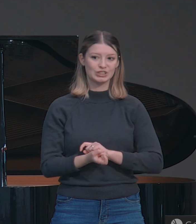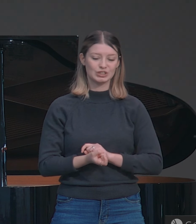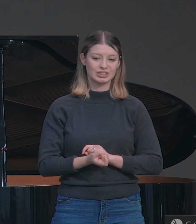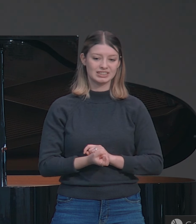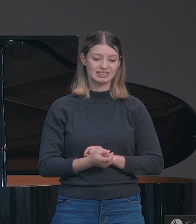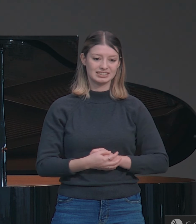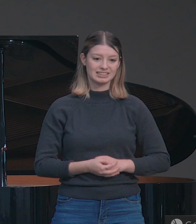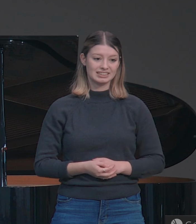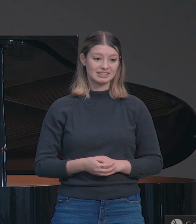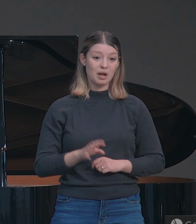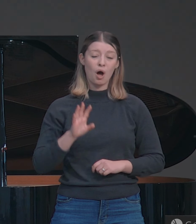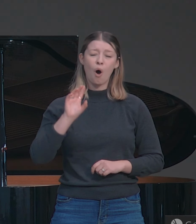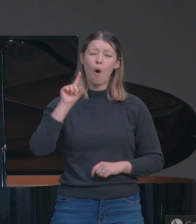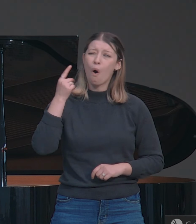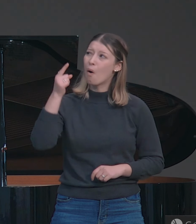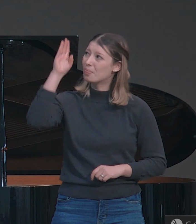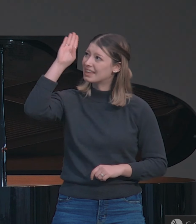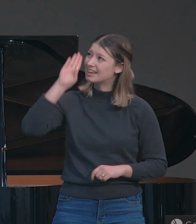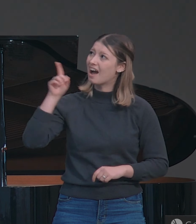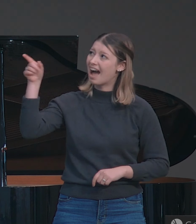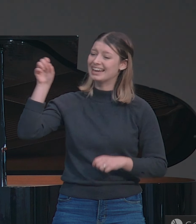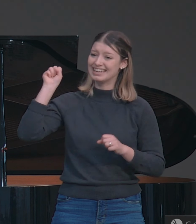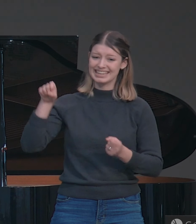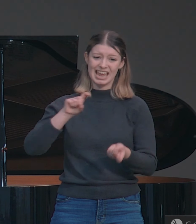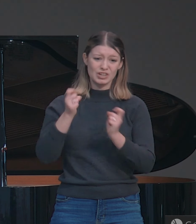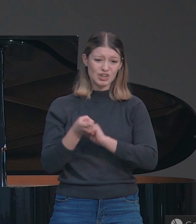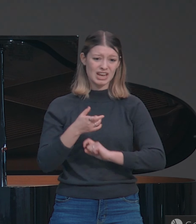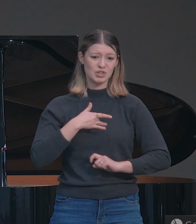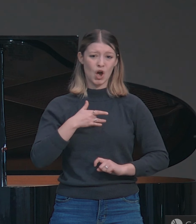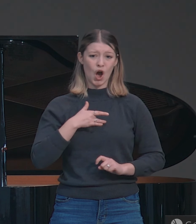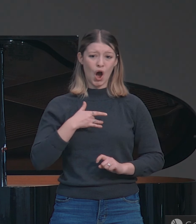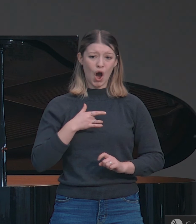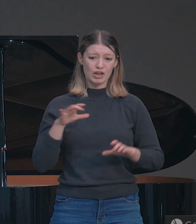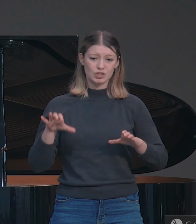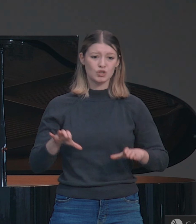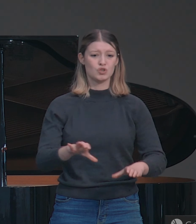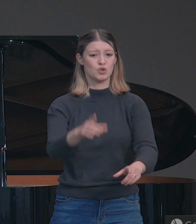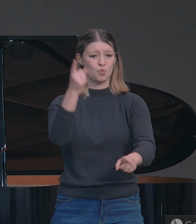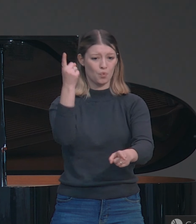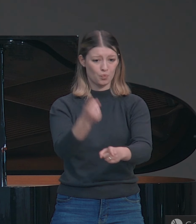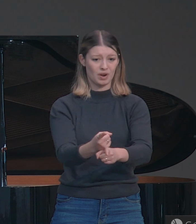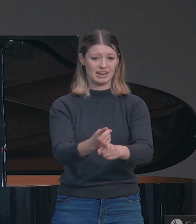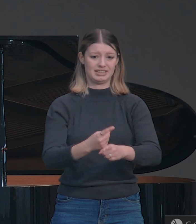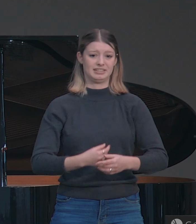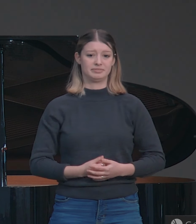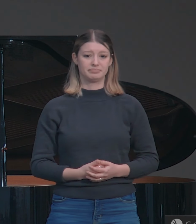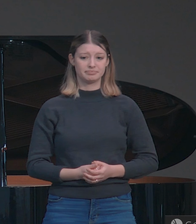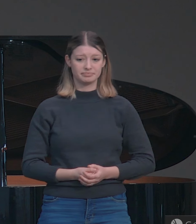But only God can turn the human heart to do what is right.